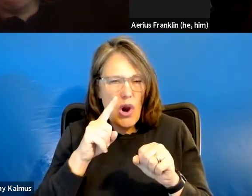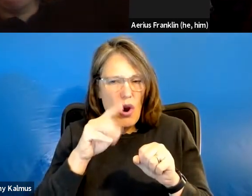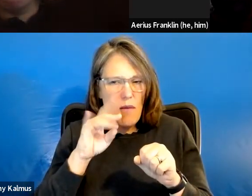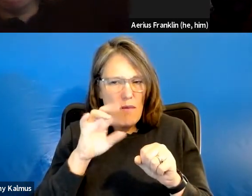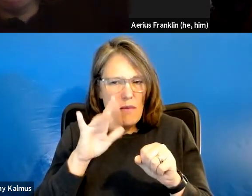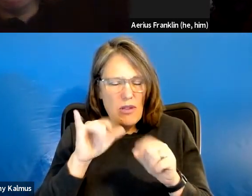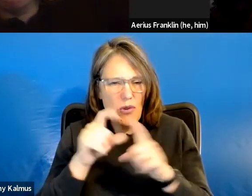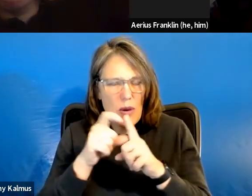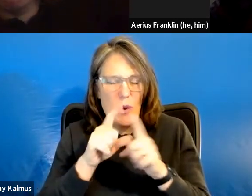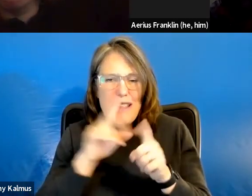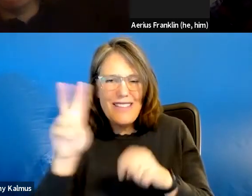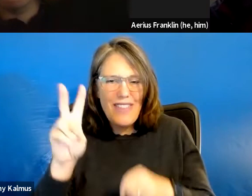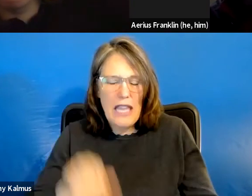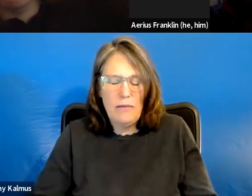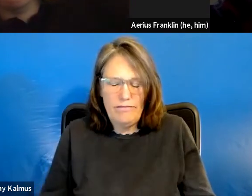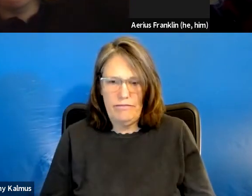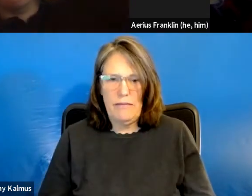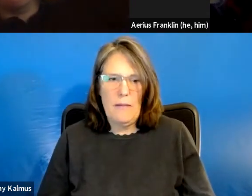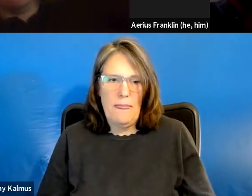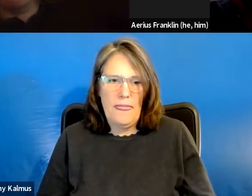and it is letter B.